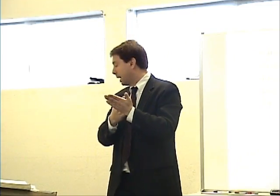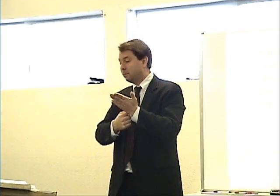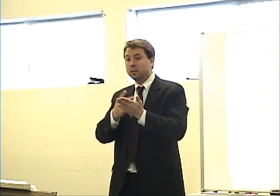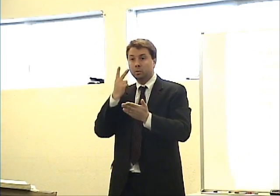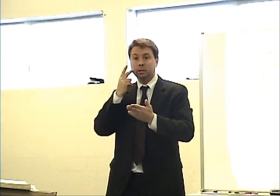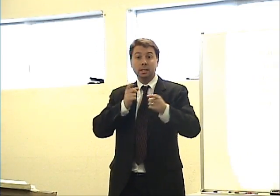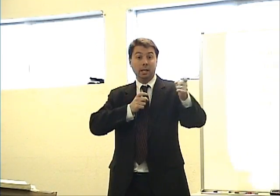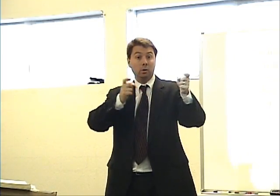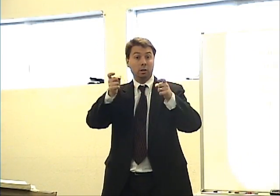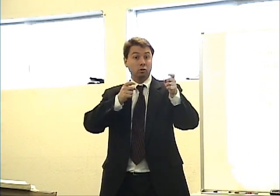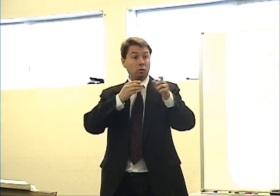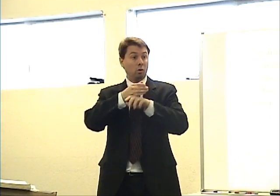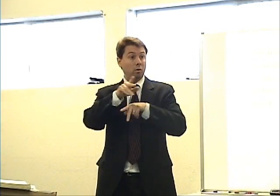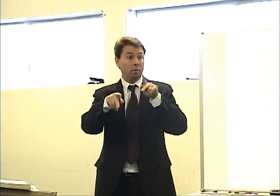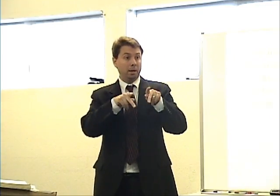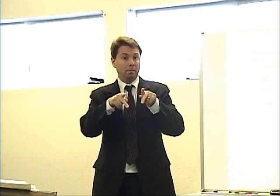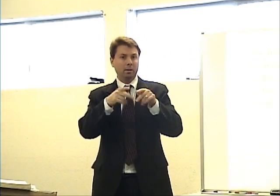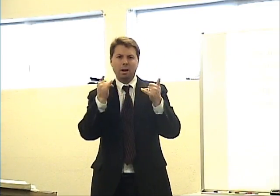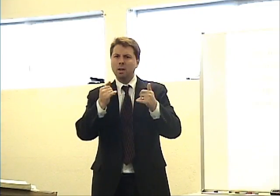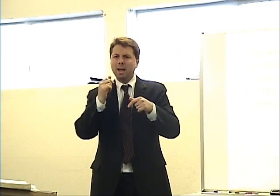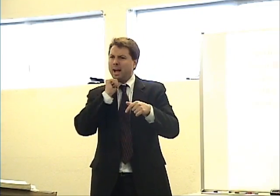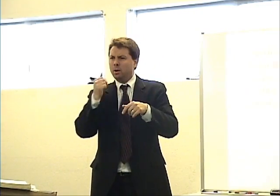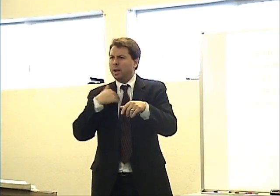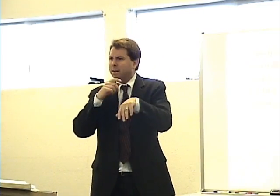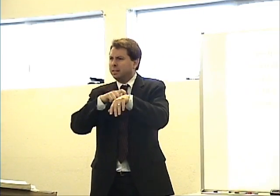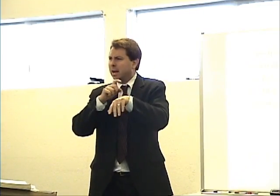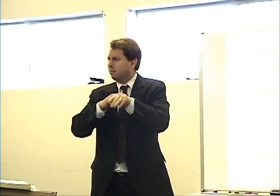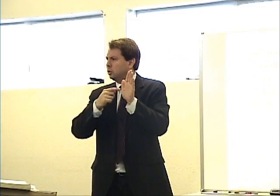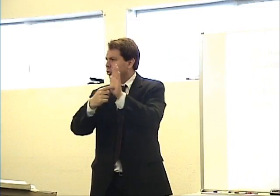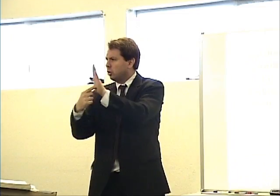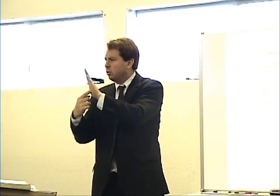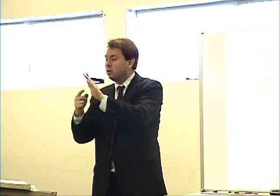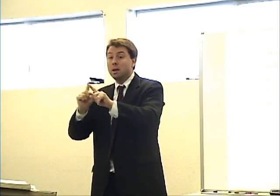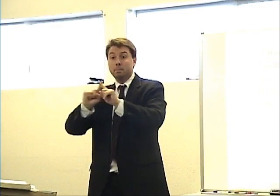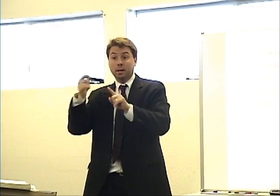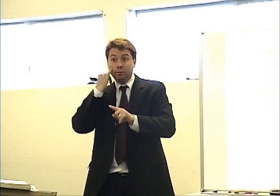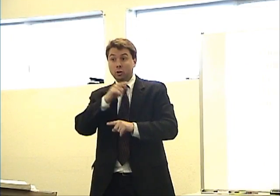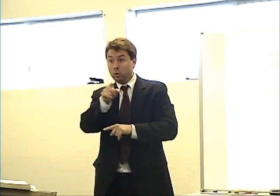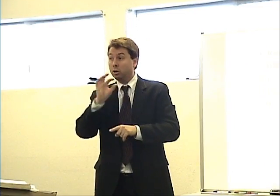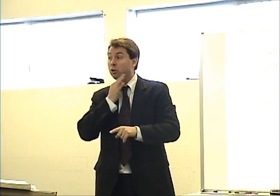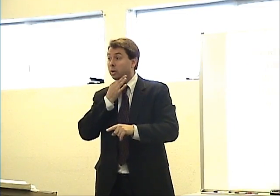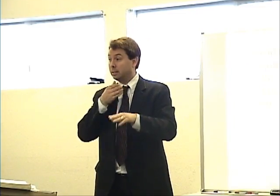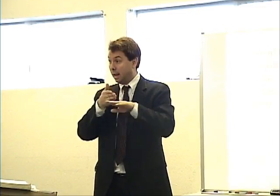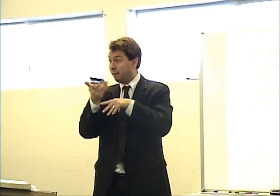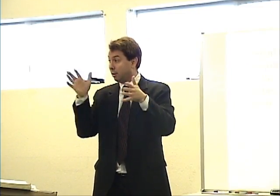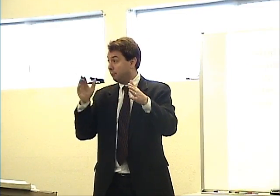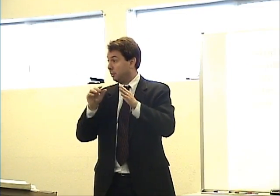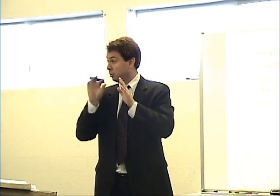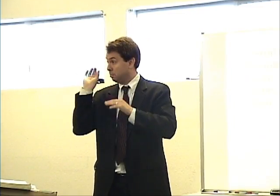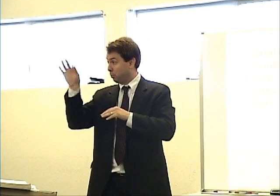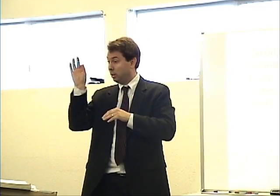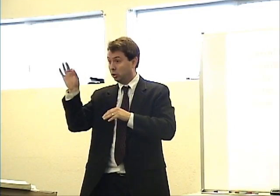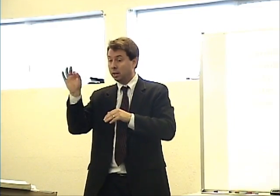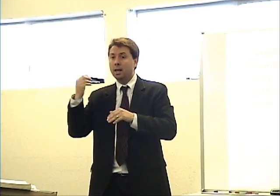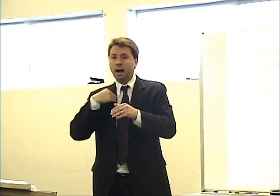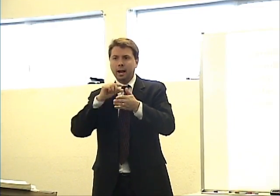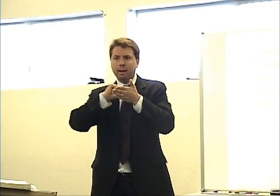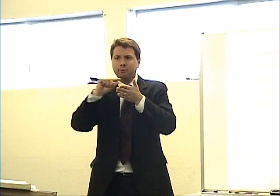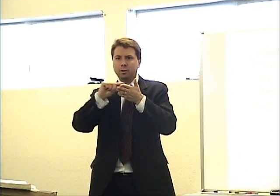Sometimes we see he will control over people. Now, I don't have time to show you, but if you are curious, after I finish preaching, I have